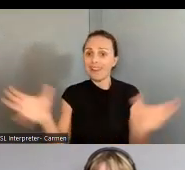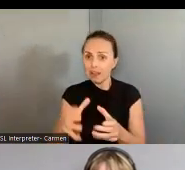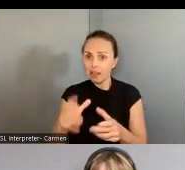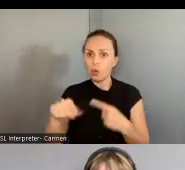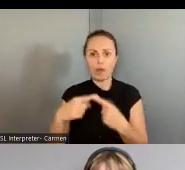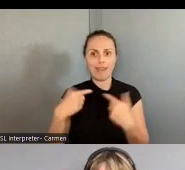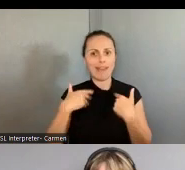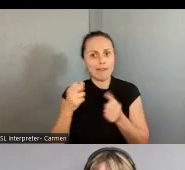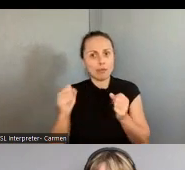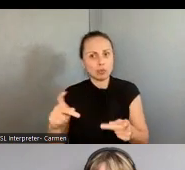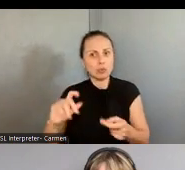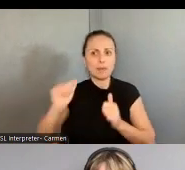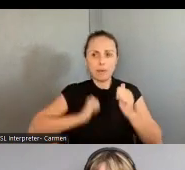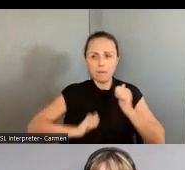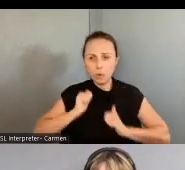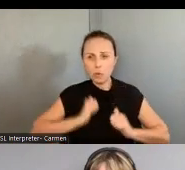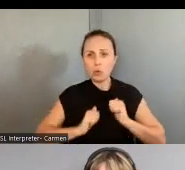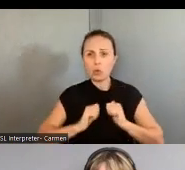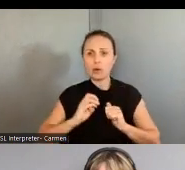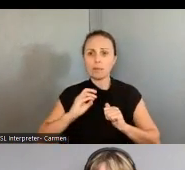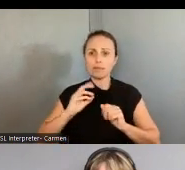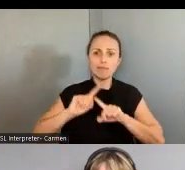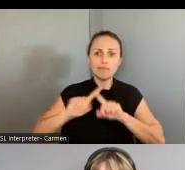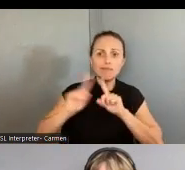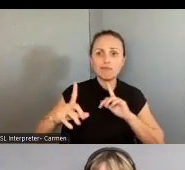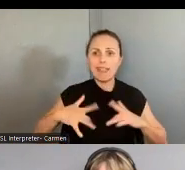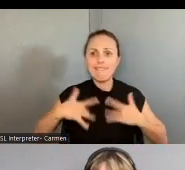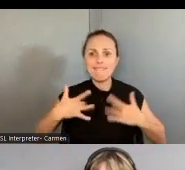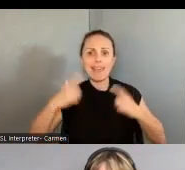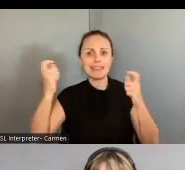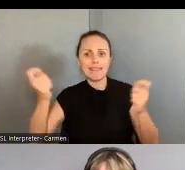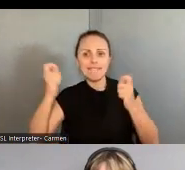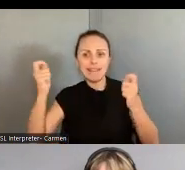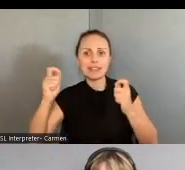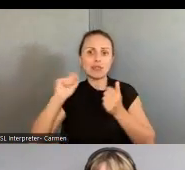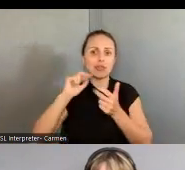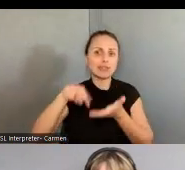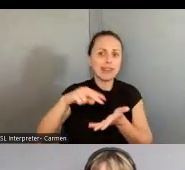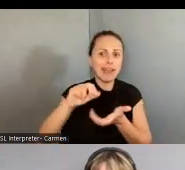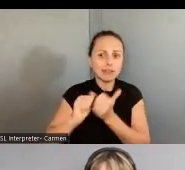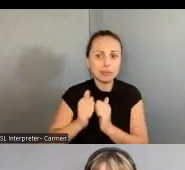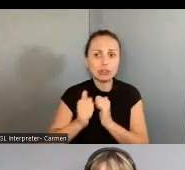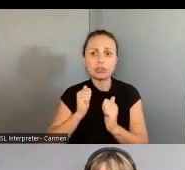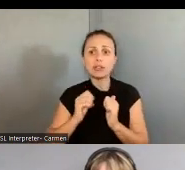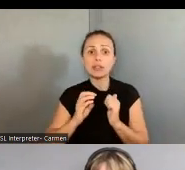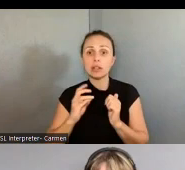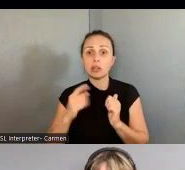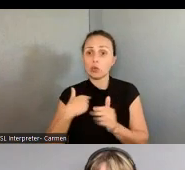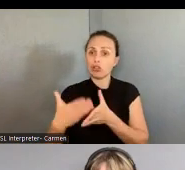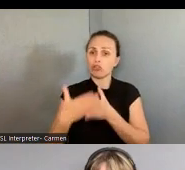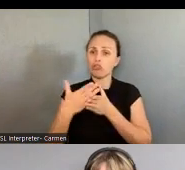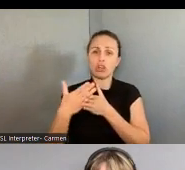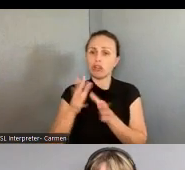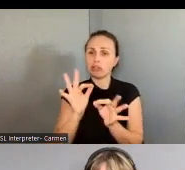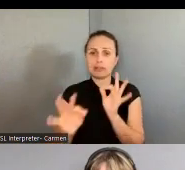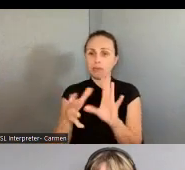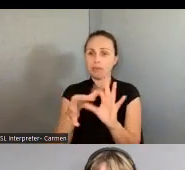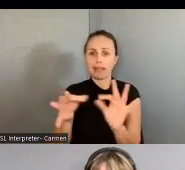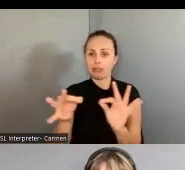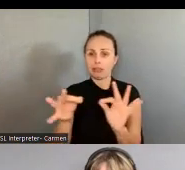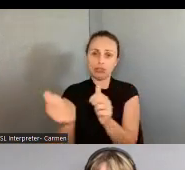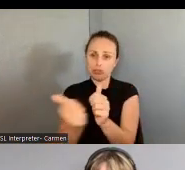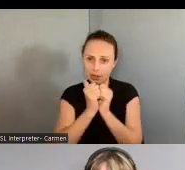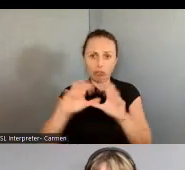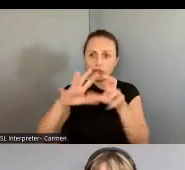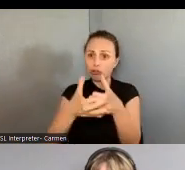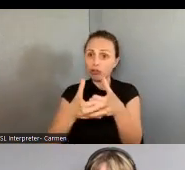to perform in events, festivals, dance competitions, and we share a simple message together. And this